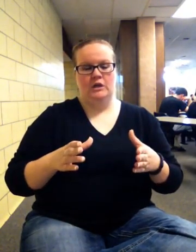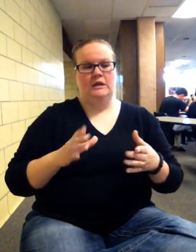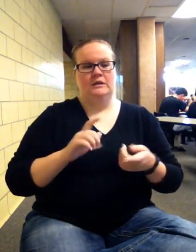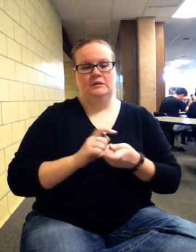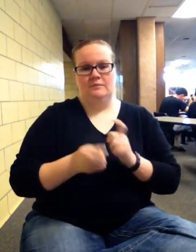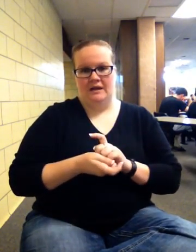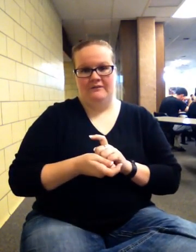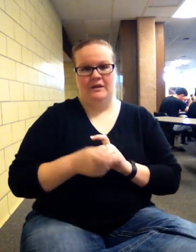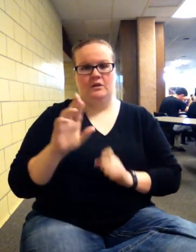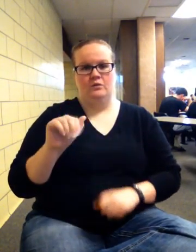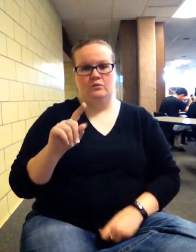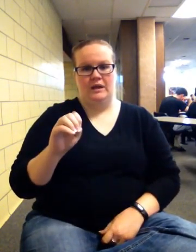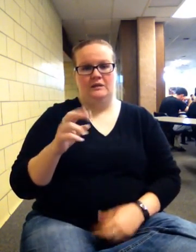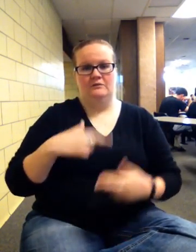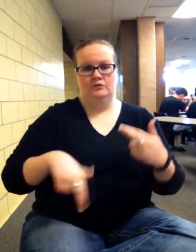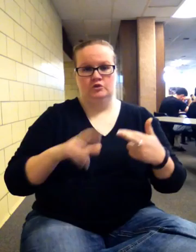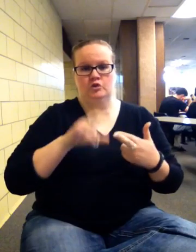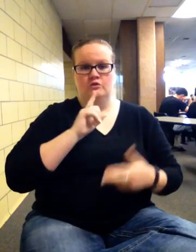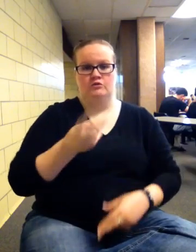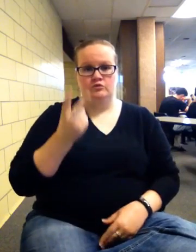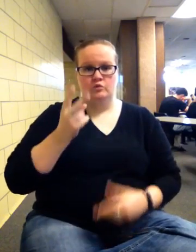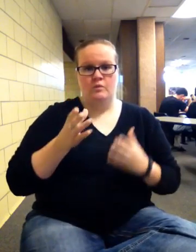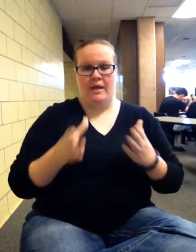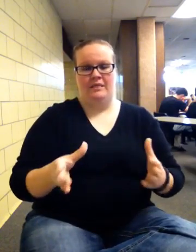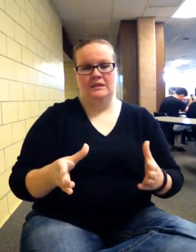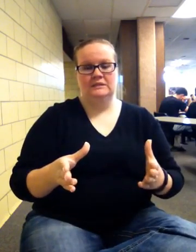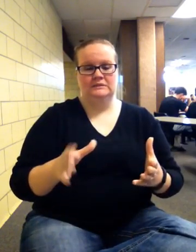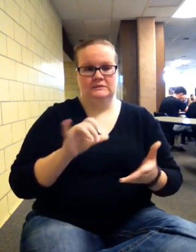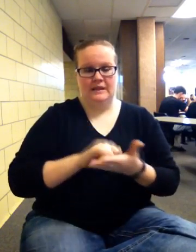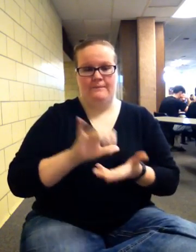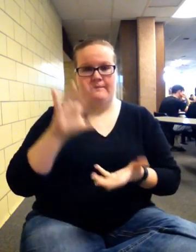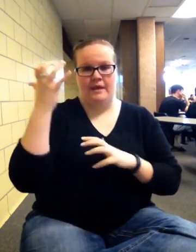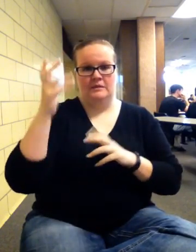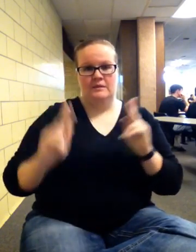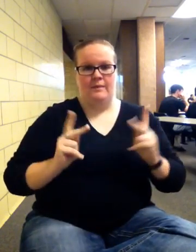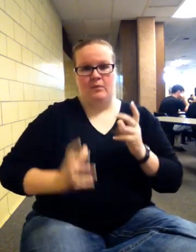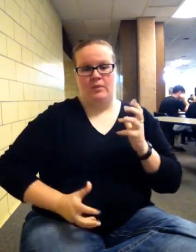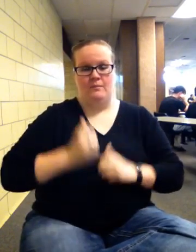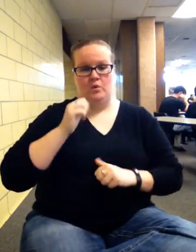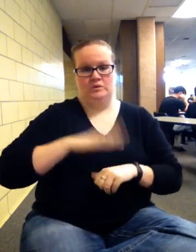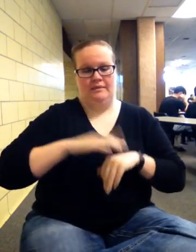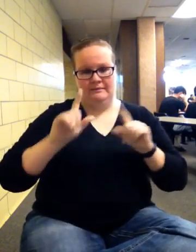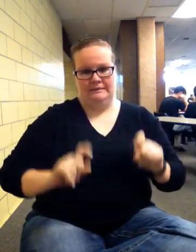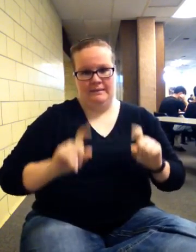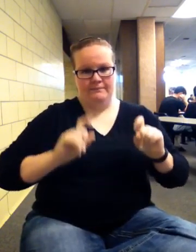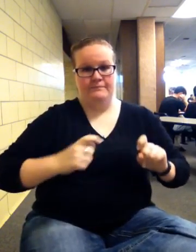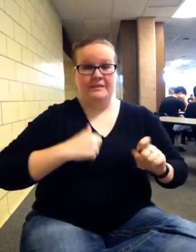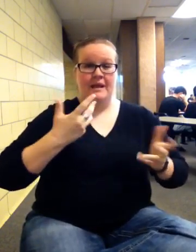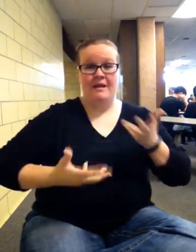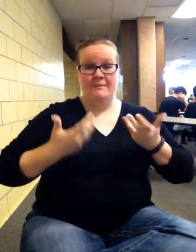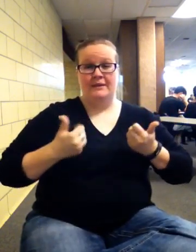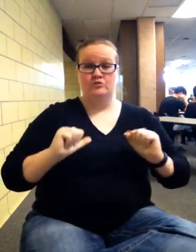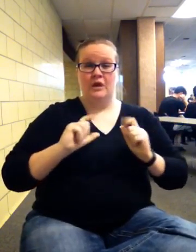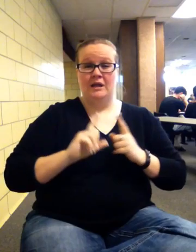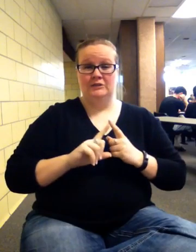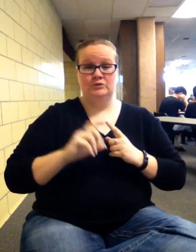methods of doing these calculations that mess people up the most on the exam. So I might try to throw one at you on,